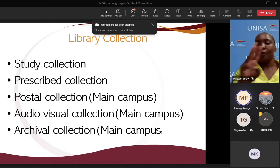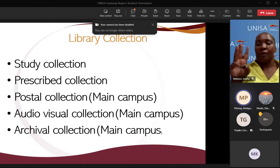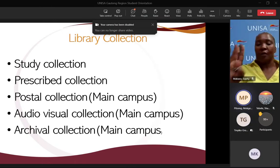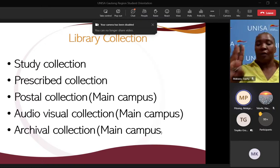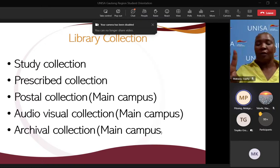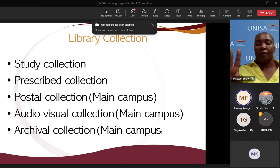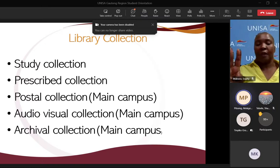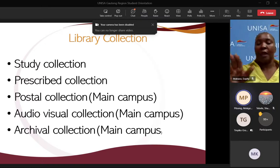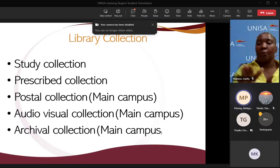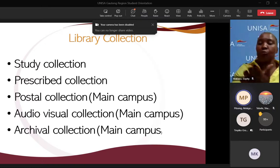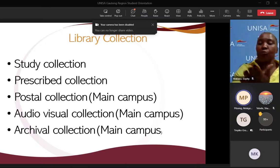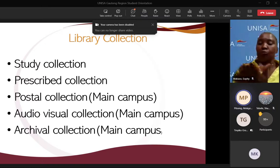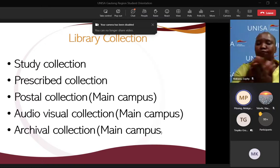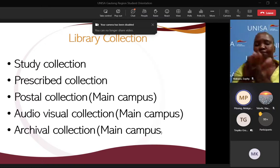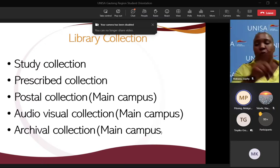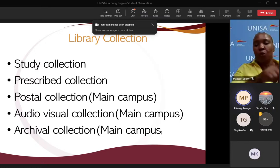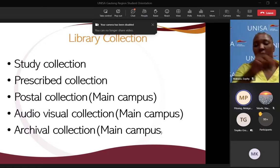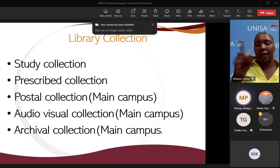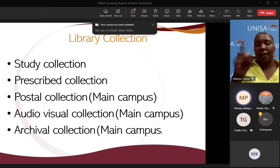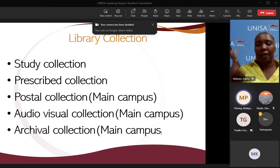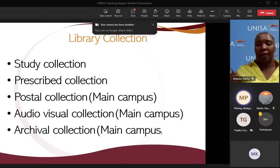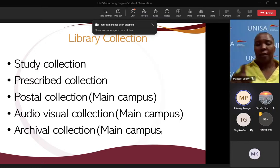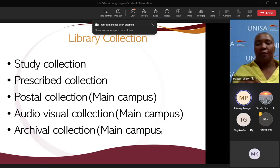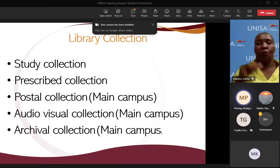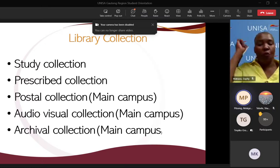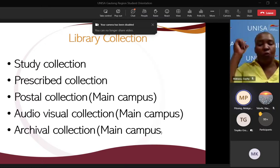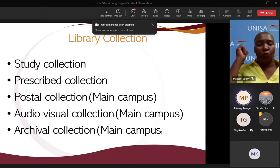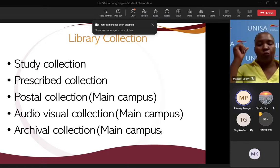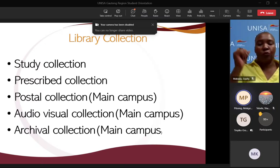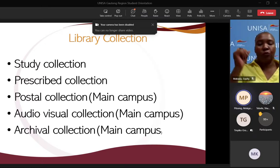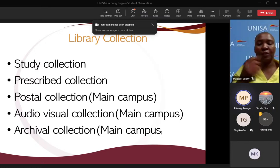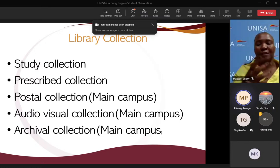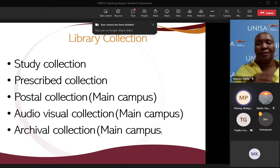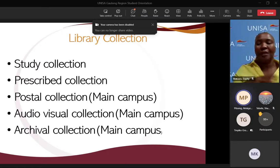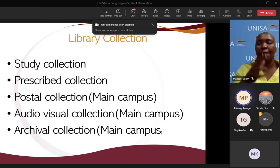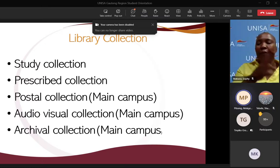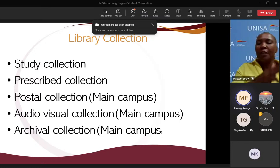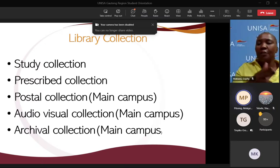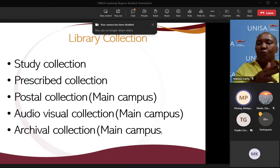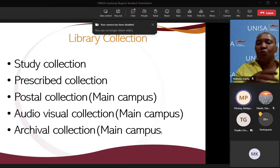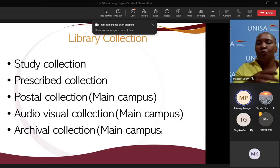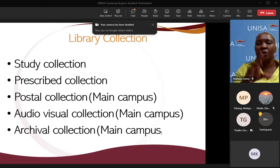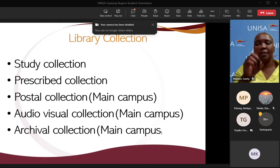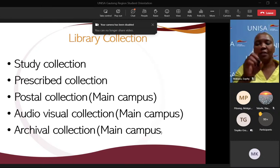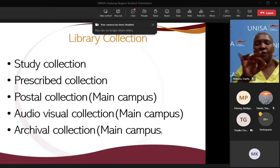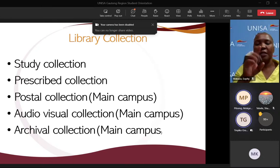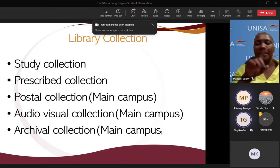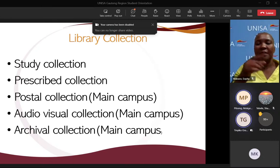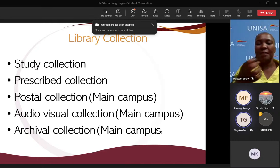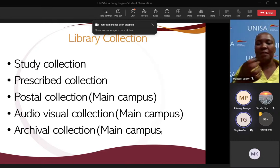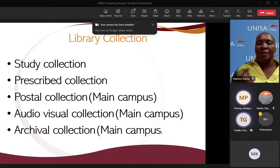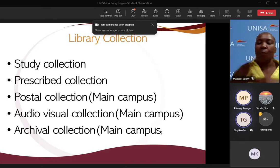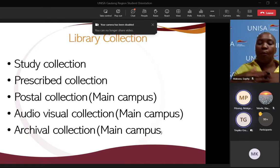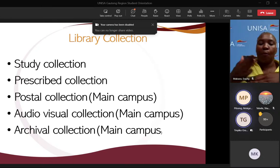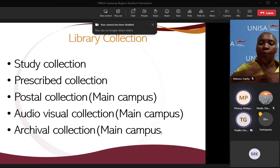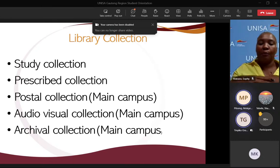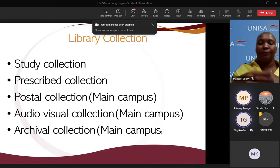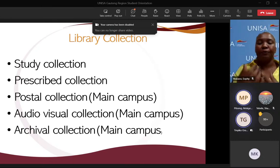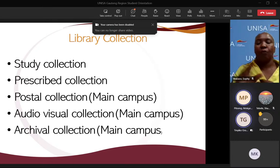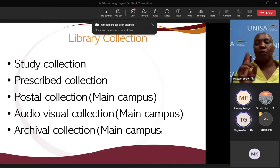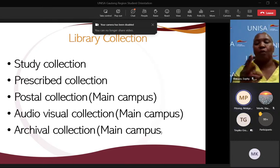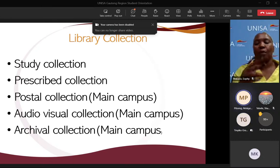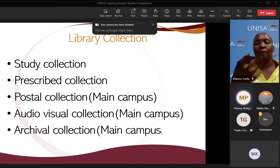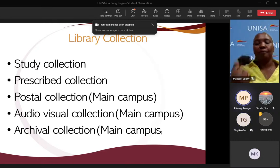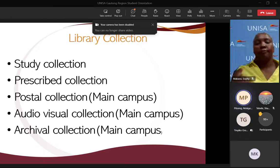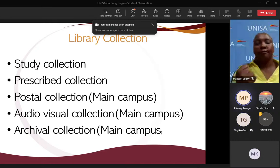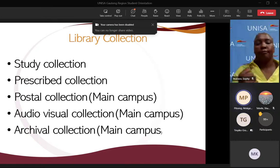to them the audio visual materials are normally the videos and DVDs Etc and we also have